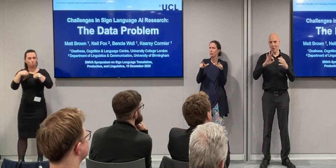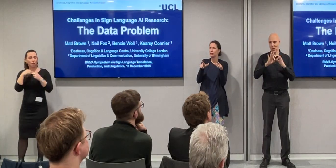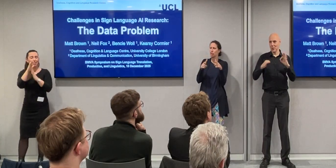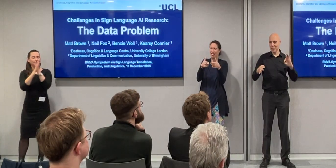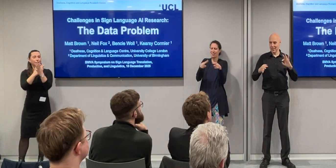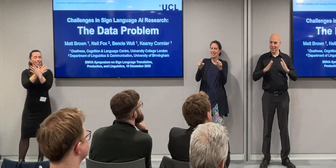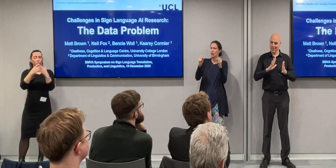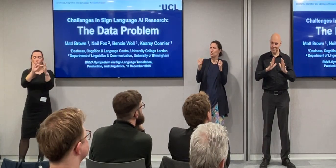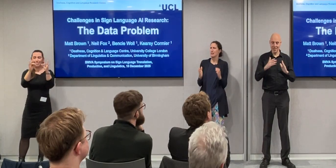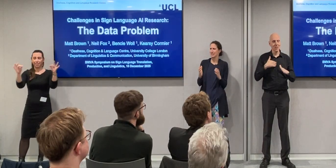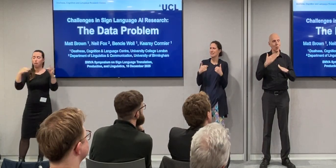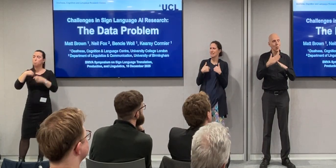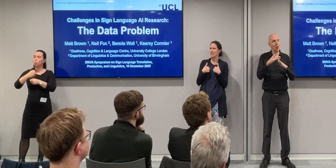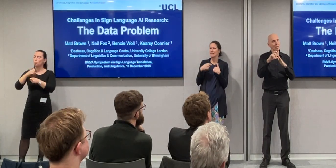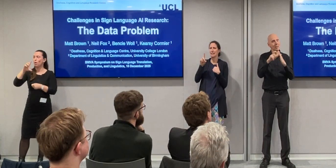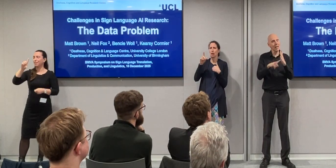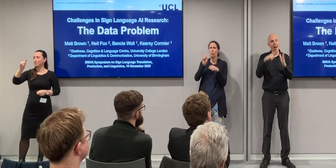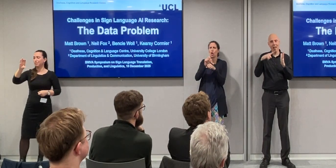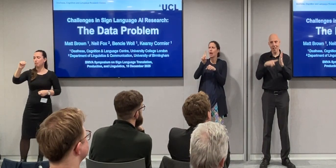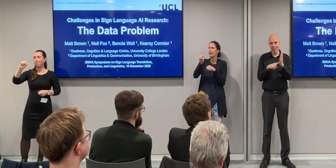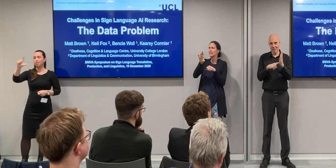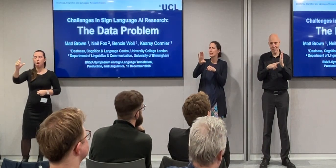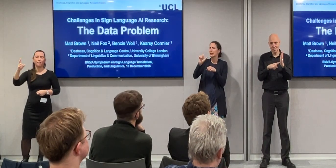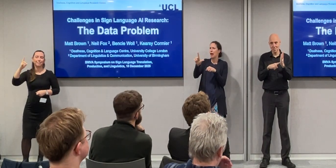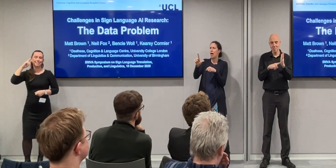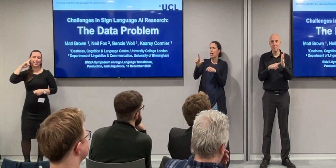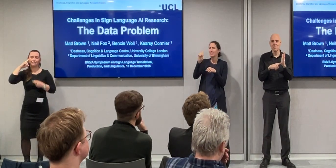at the Deafness, Cognition and Language Centre.